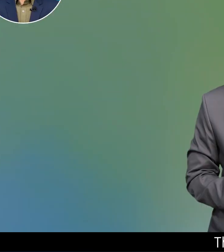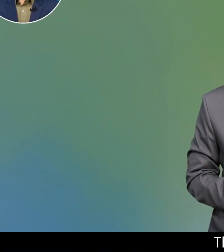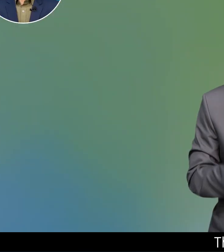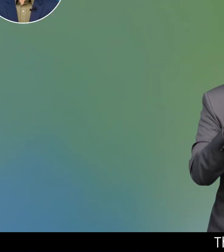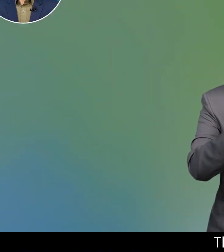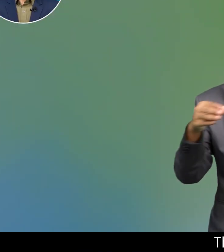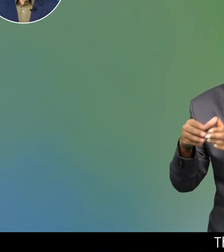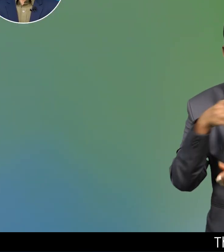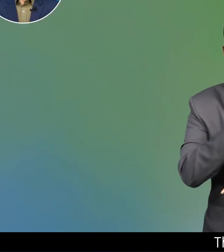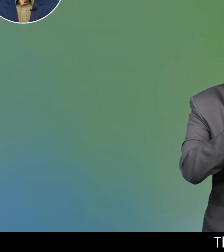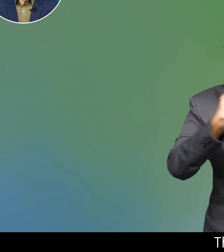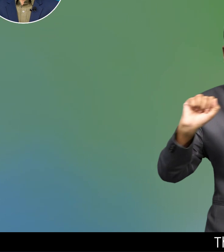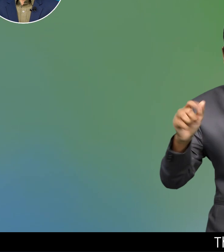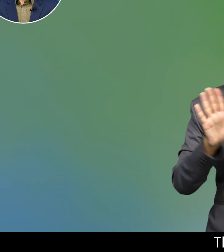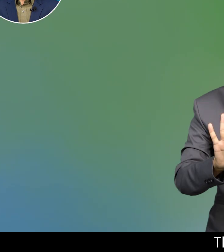These colonies